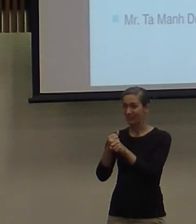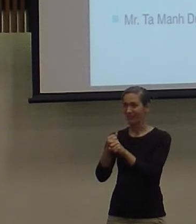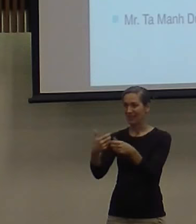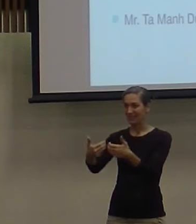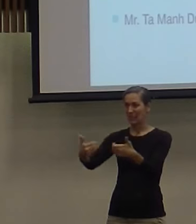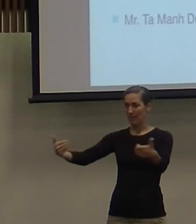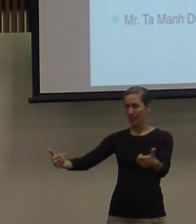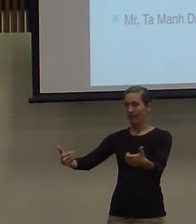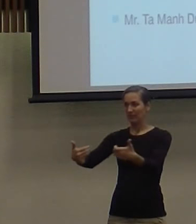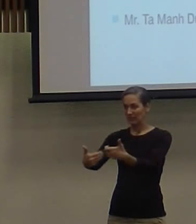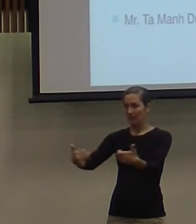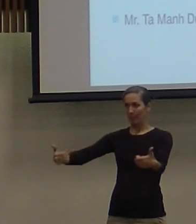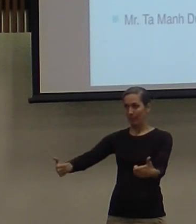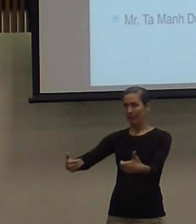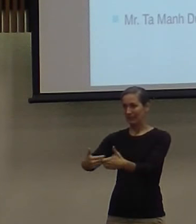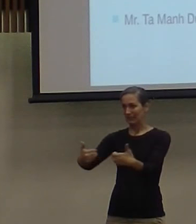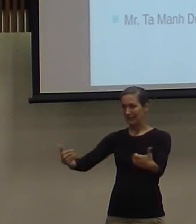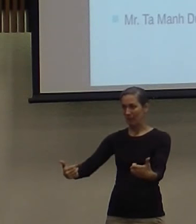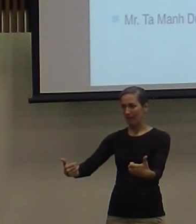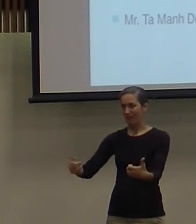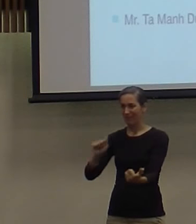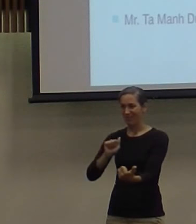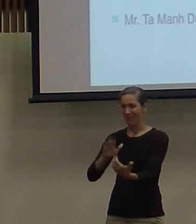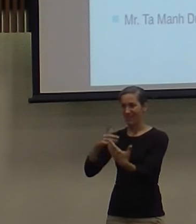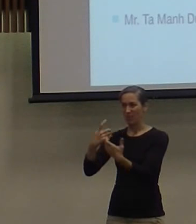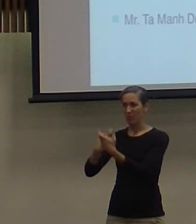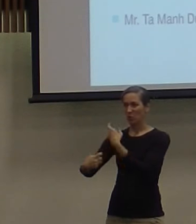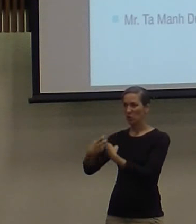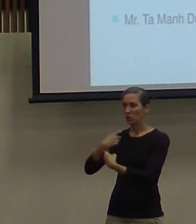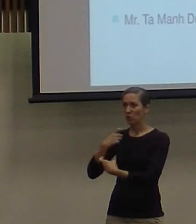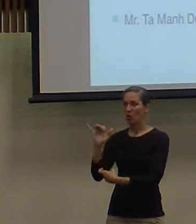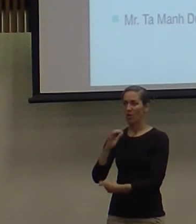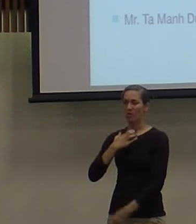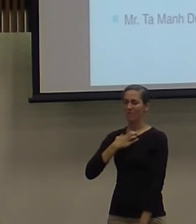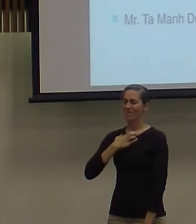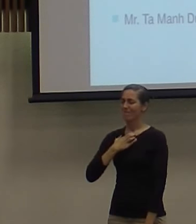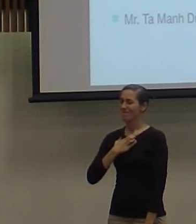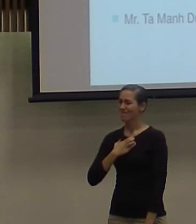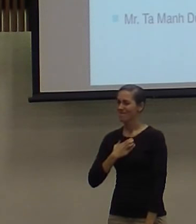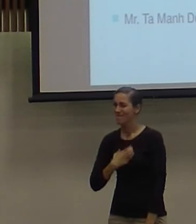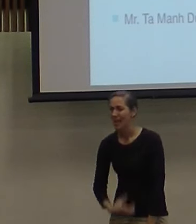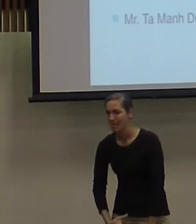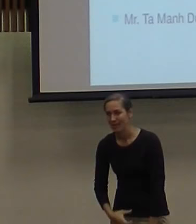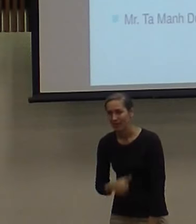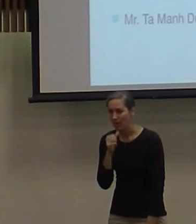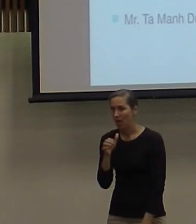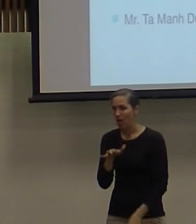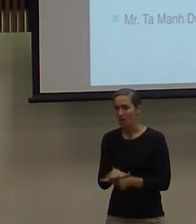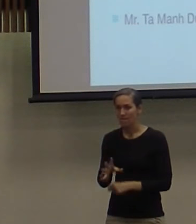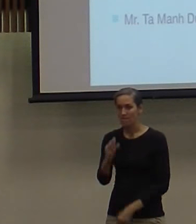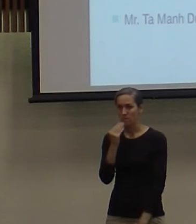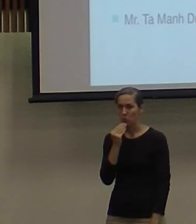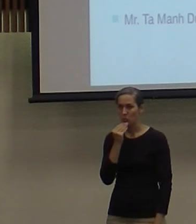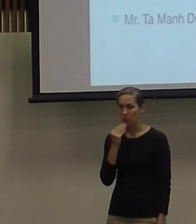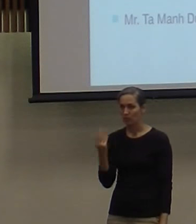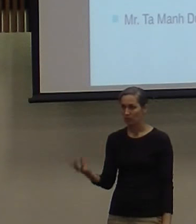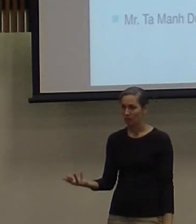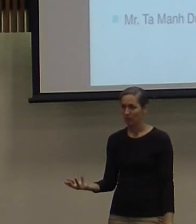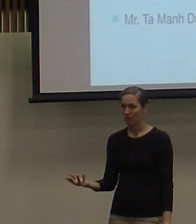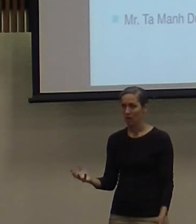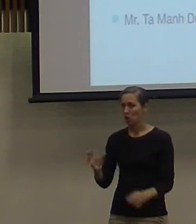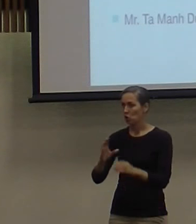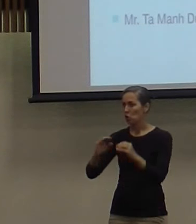persecution, they face famine about 10 years, so they don't have enough food to eat, and then no more overseas